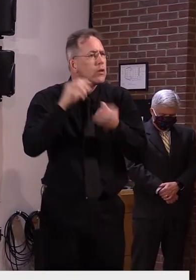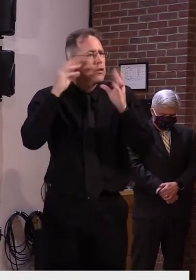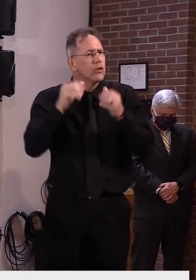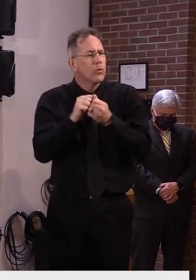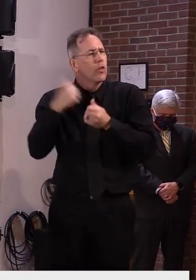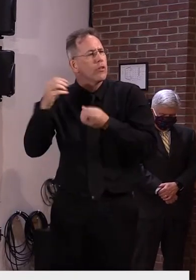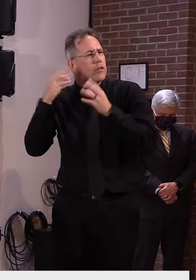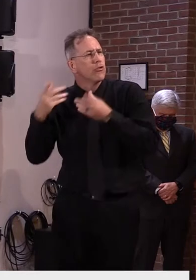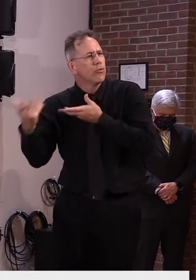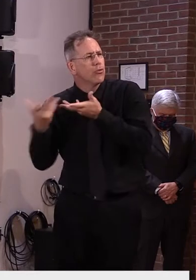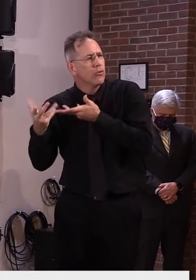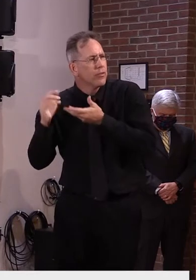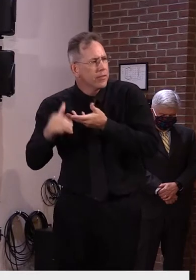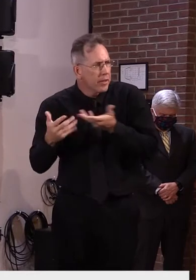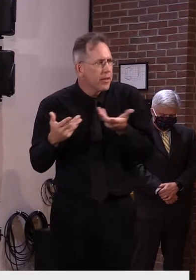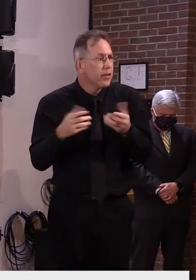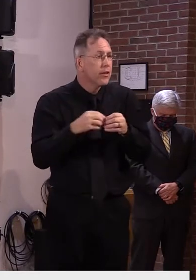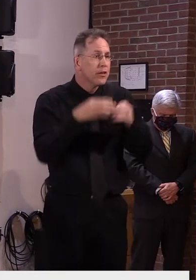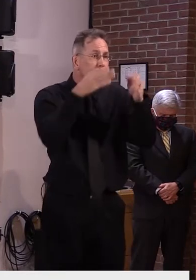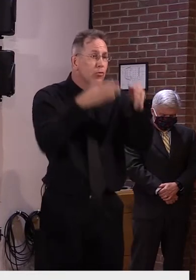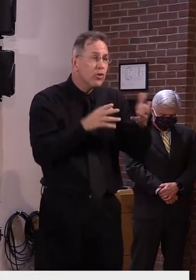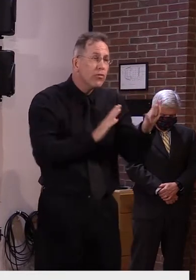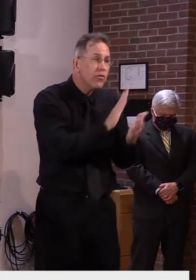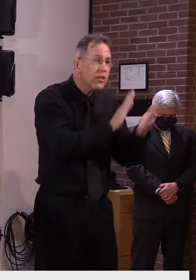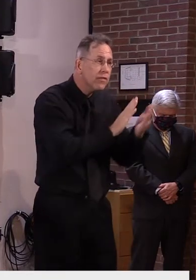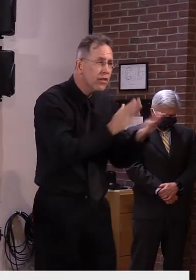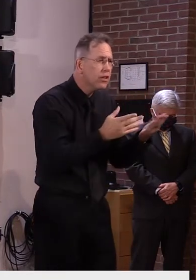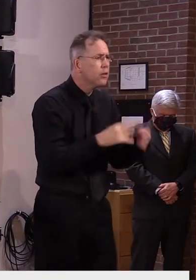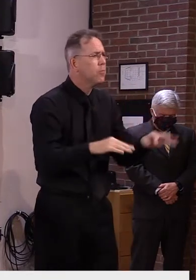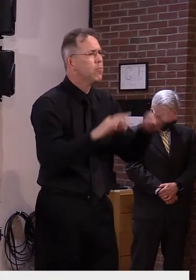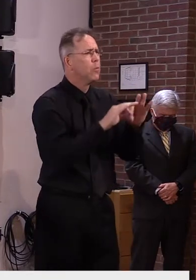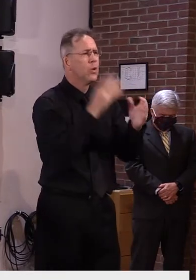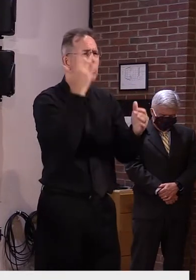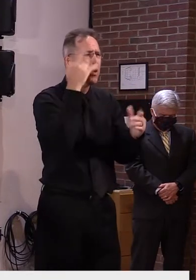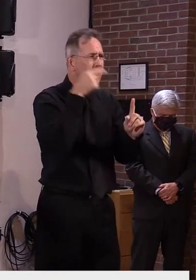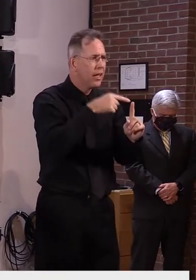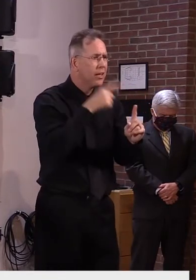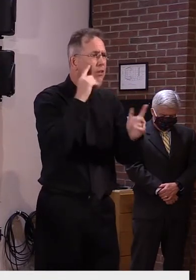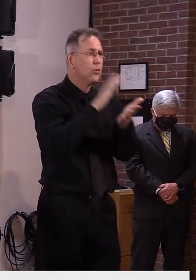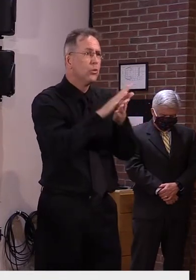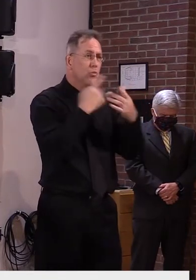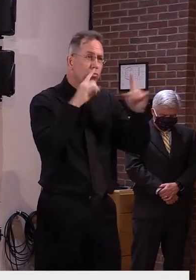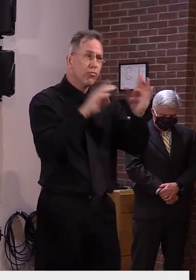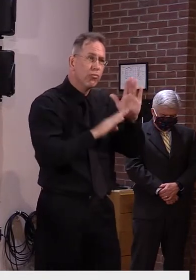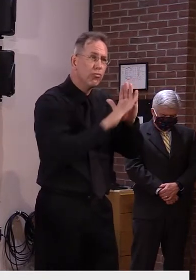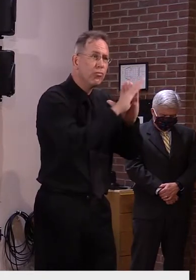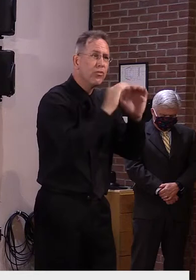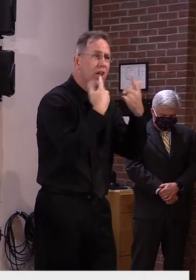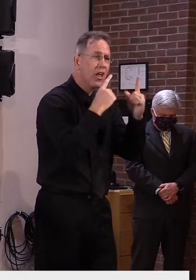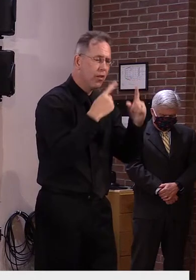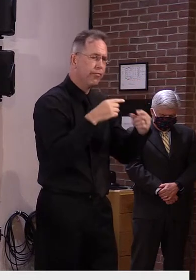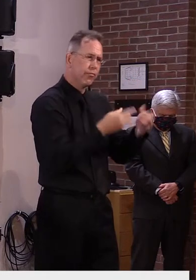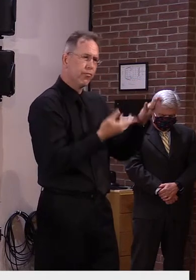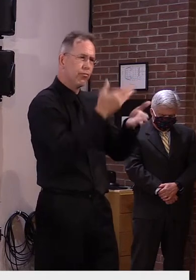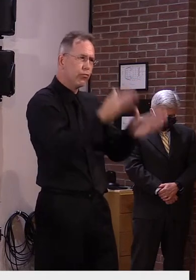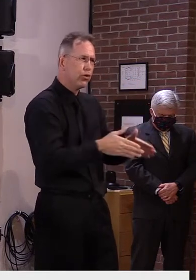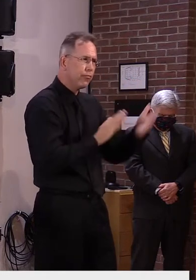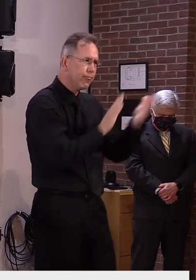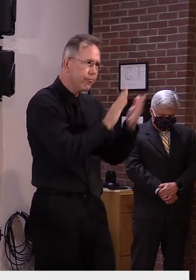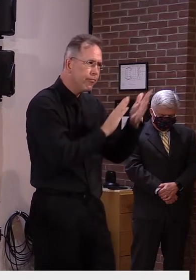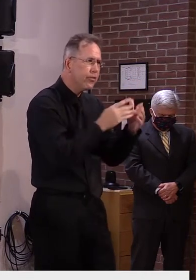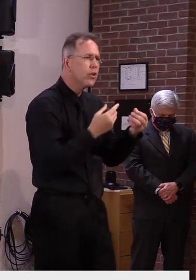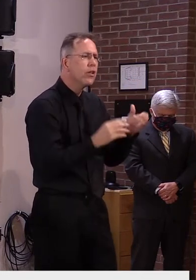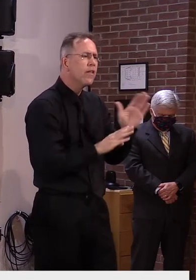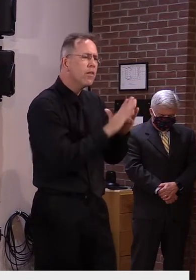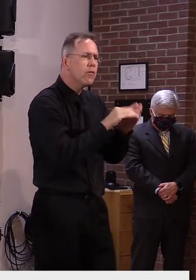in-person relationships are not only critical for academic success, but also for the healthy development of our students. Our school districts